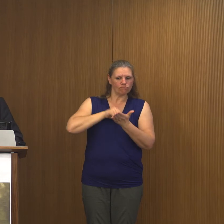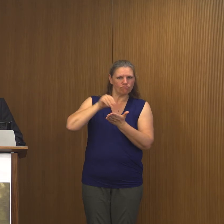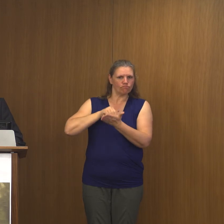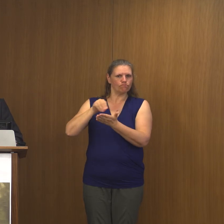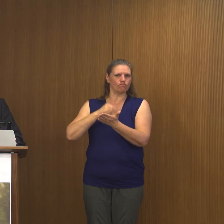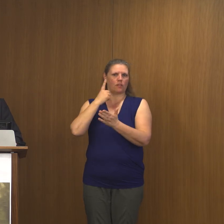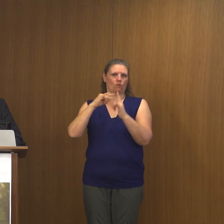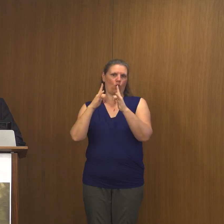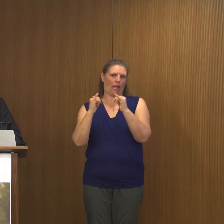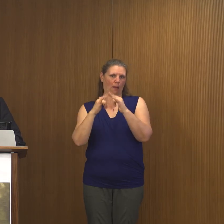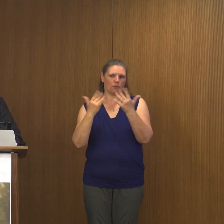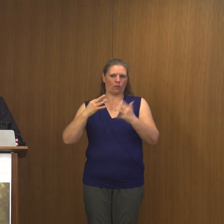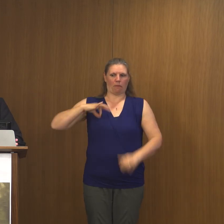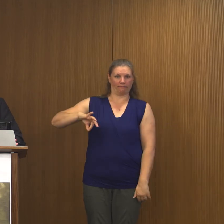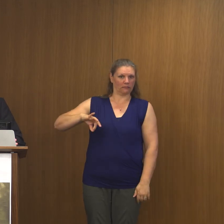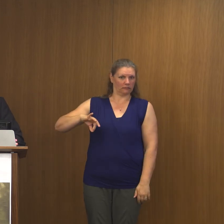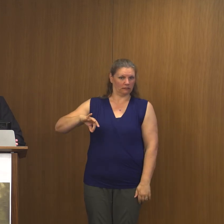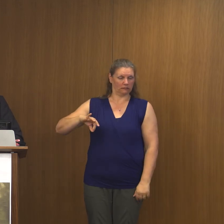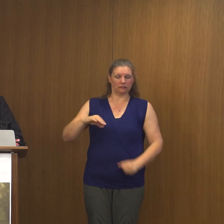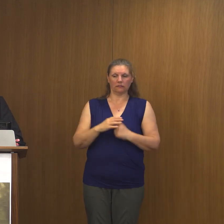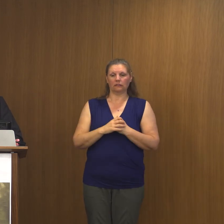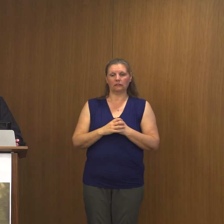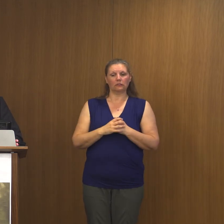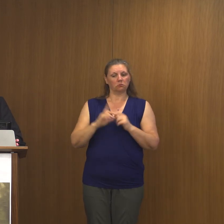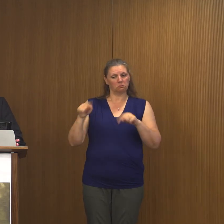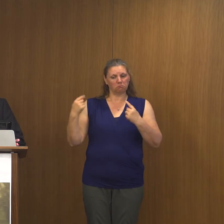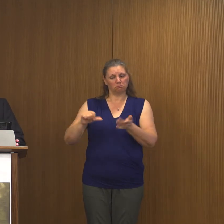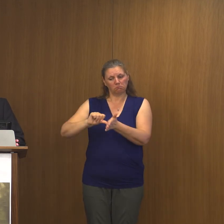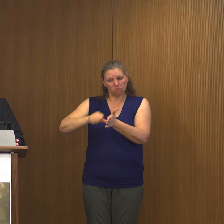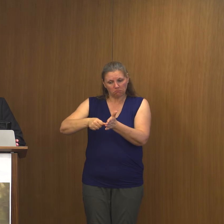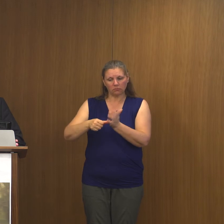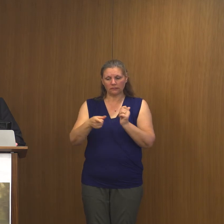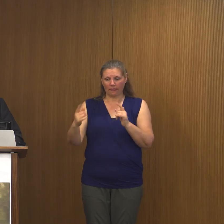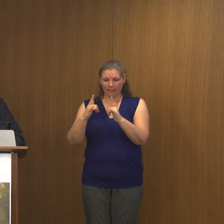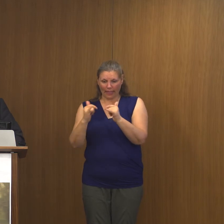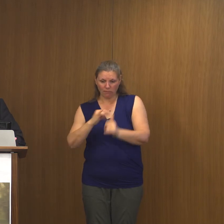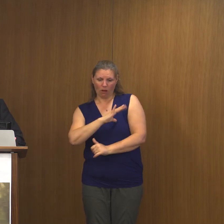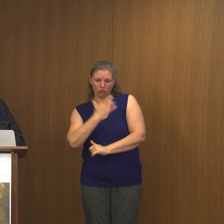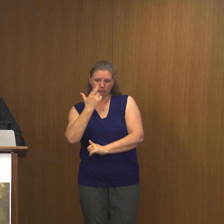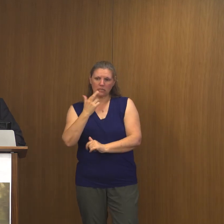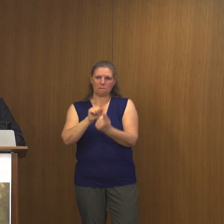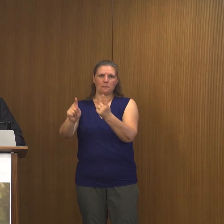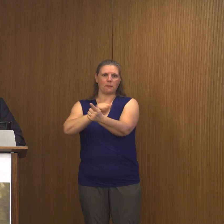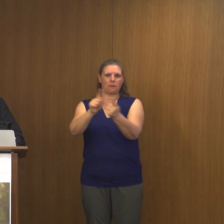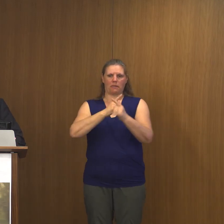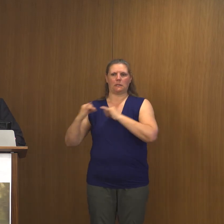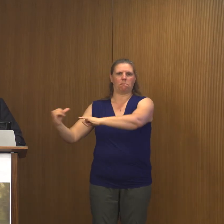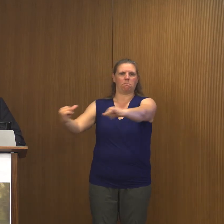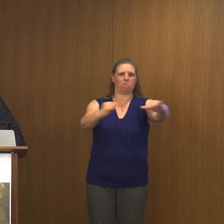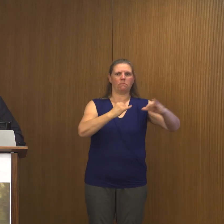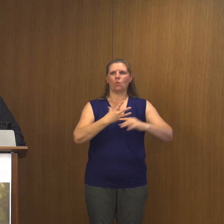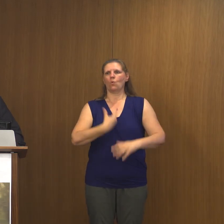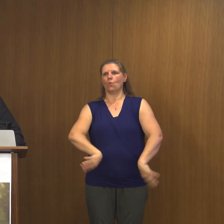for the campers and for the kids. So initially, they've highlighted the importance of meeting peers living with similar experiences as being very, very